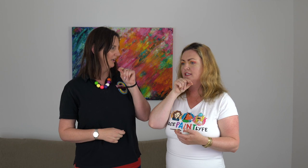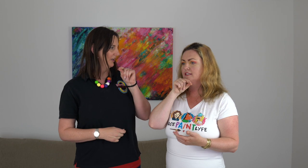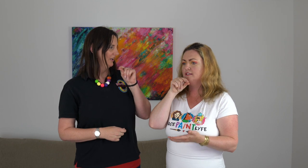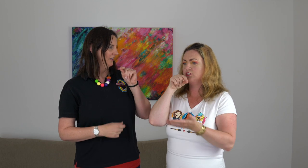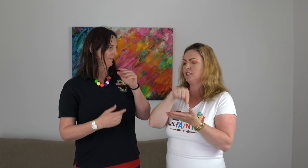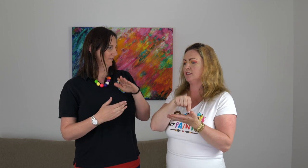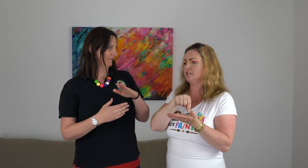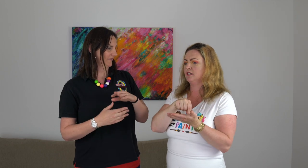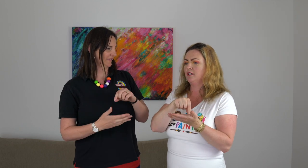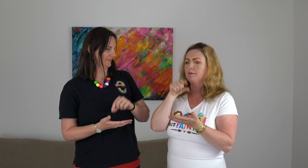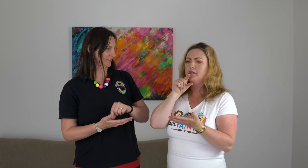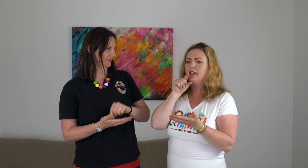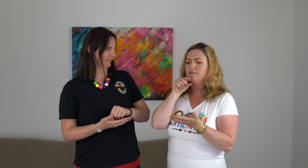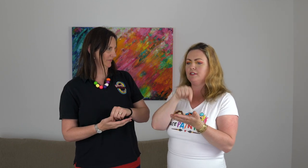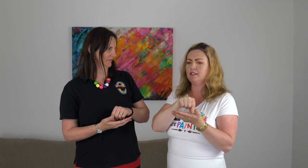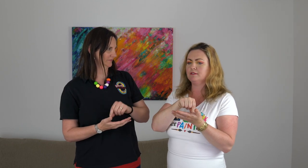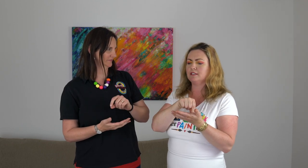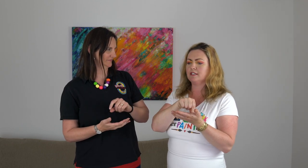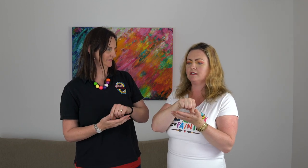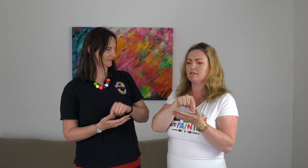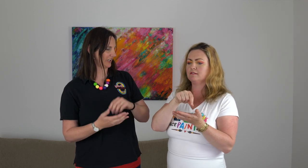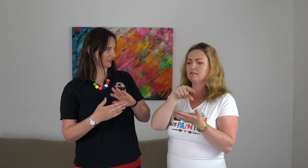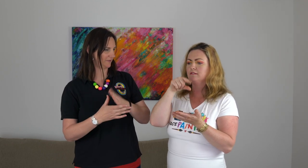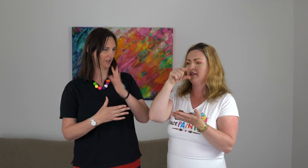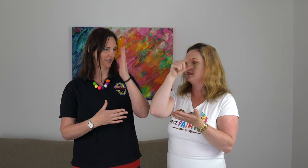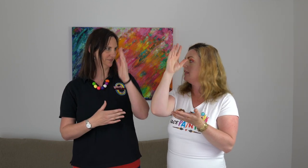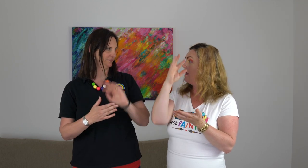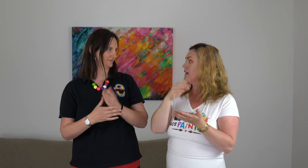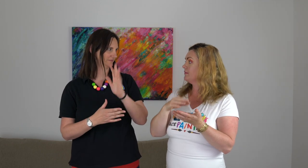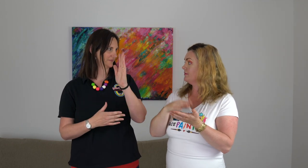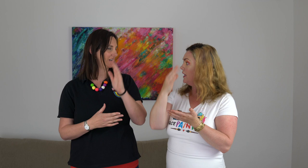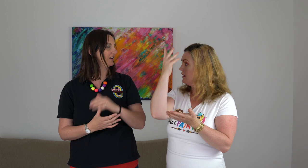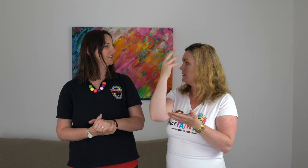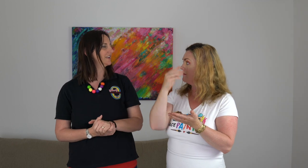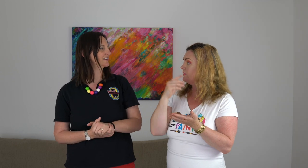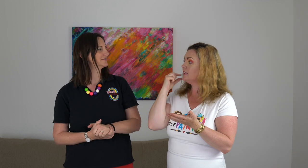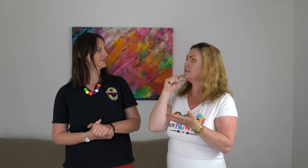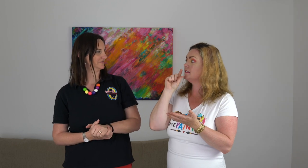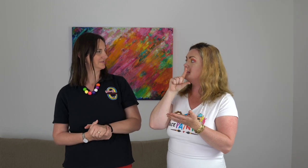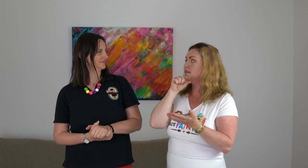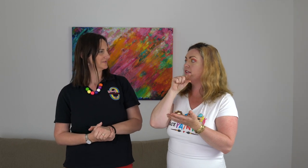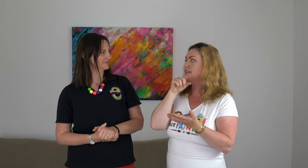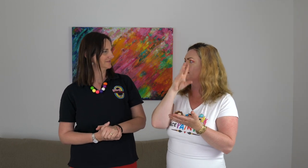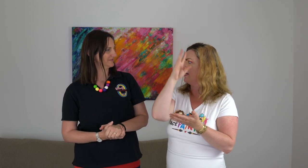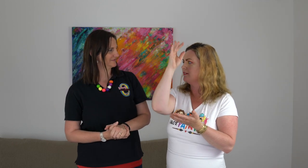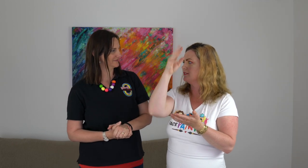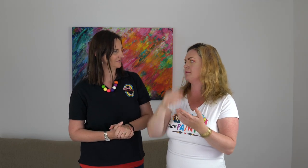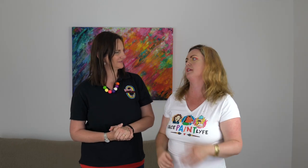this is chicken. But I have a feeling it was like... And then the fire. Yeah, yeah. Oh. That's, it was like that or something.